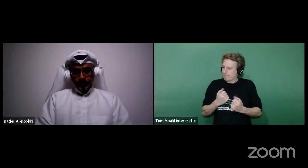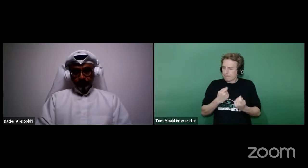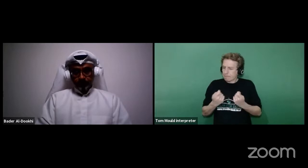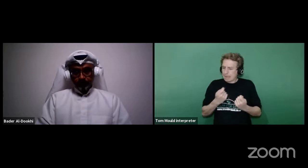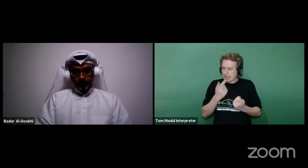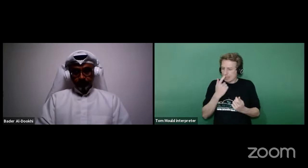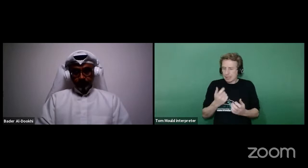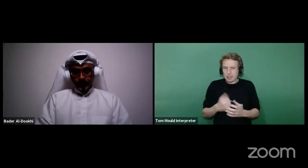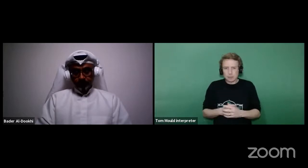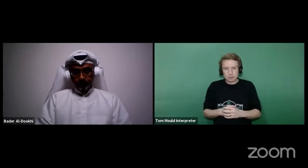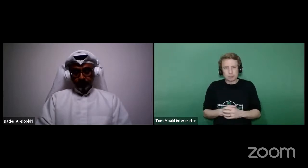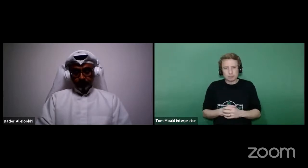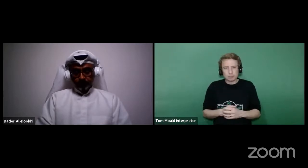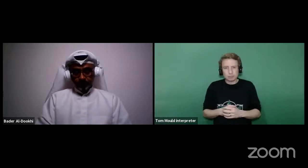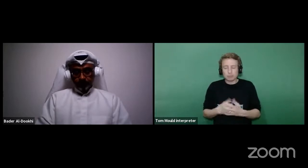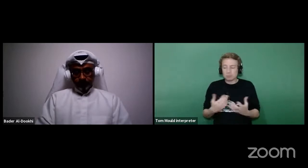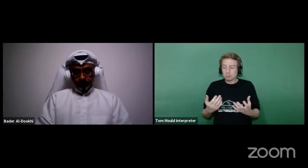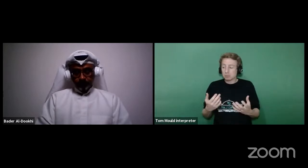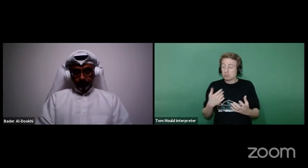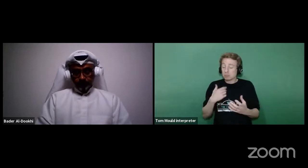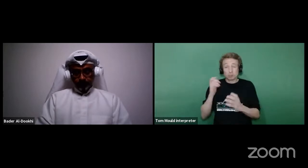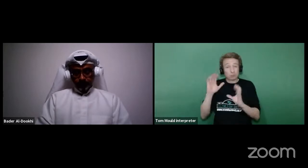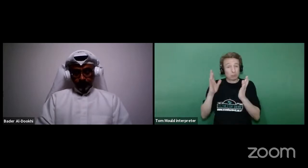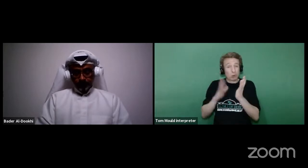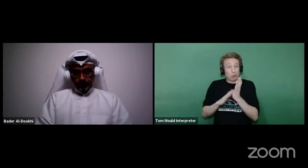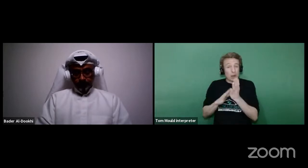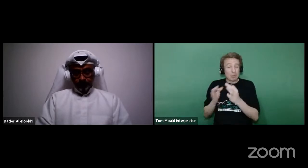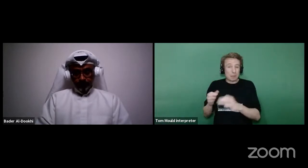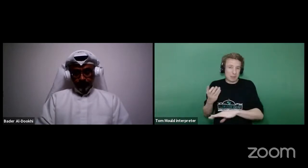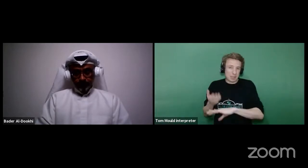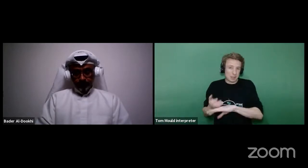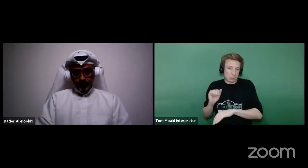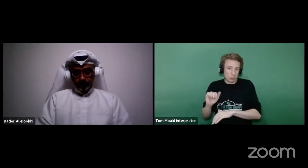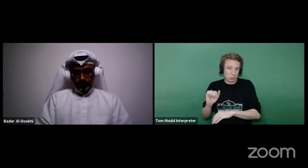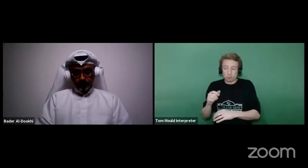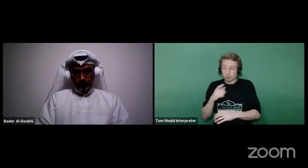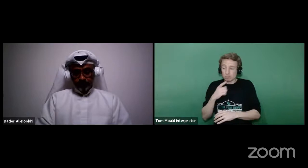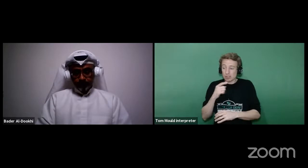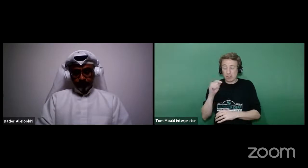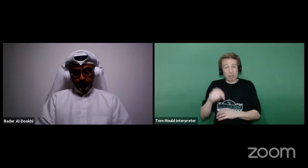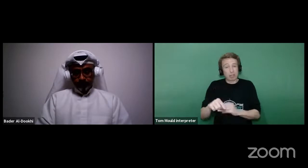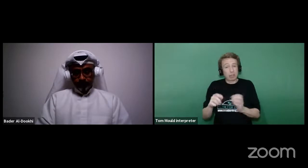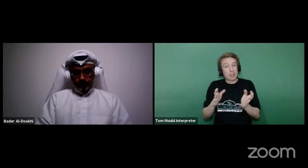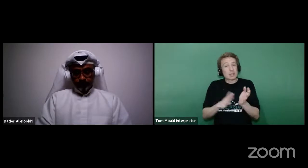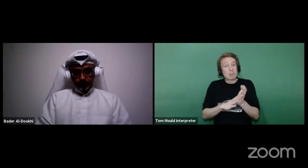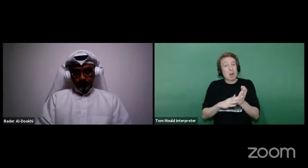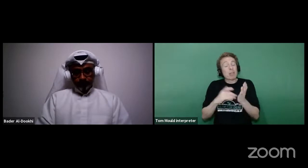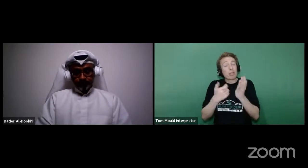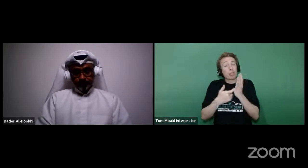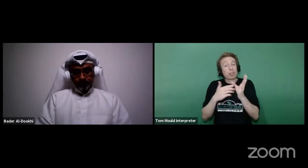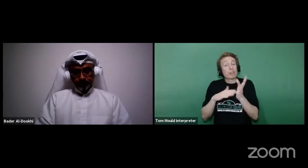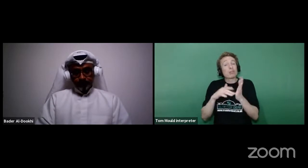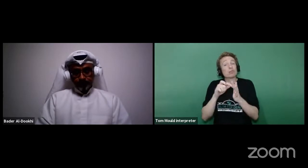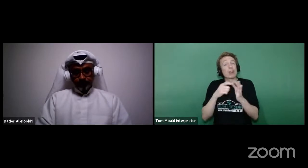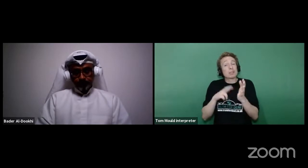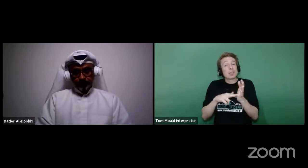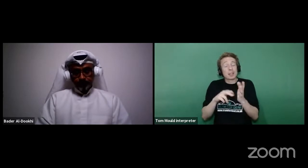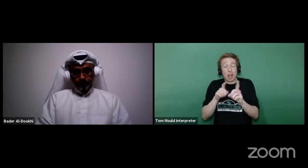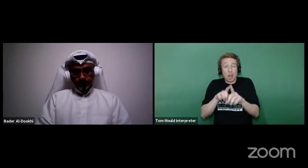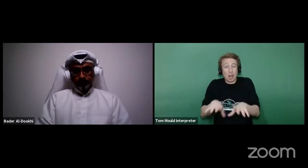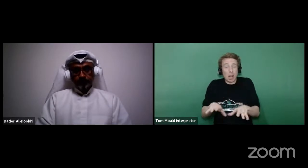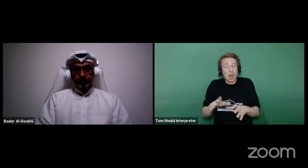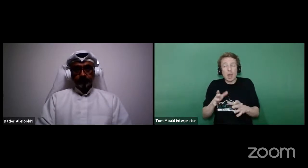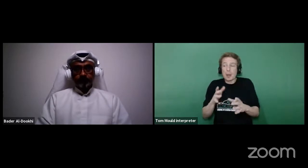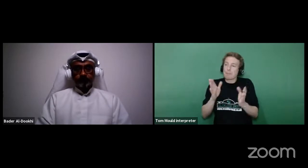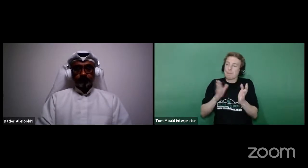Prophet, peace and blessings be upon him, called it the month of patience, where he said, if you